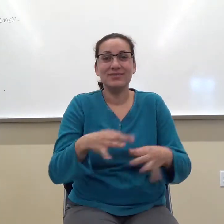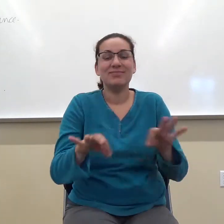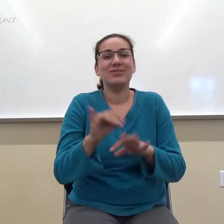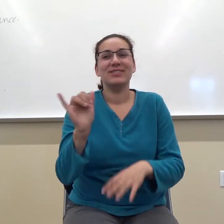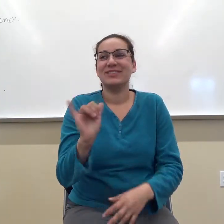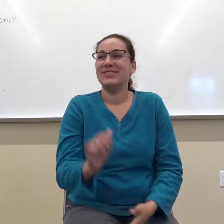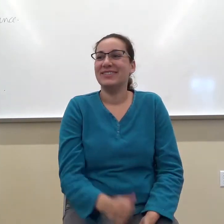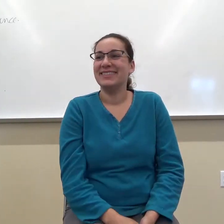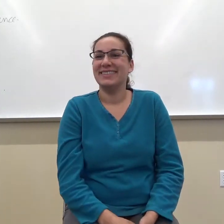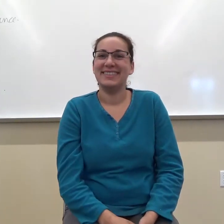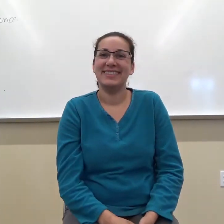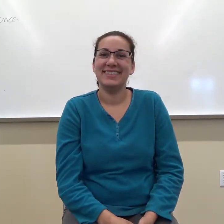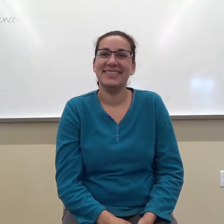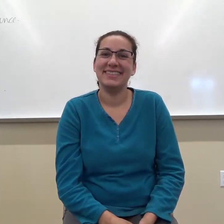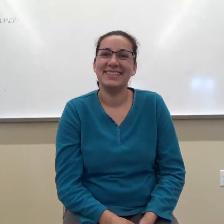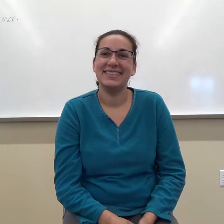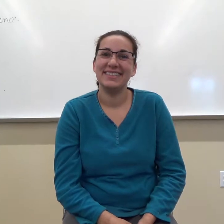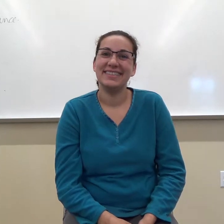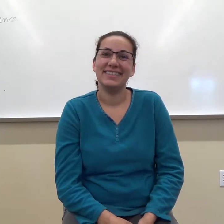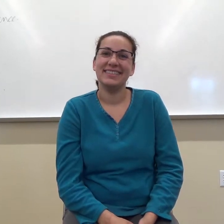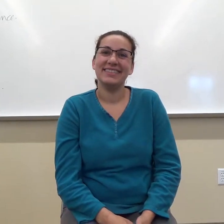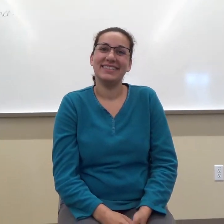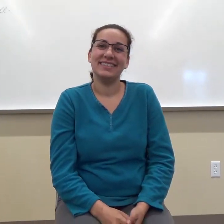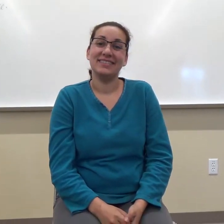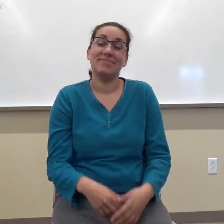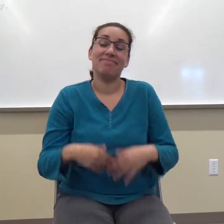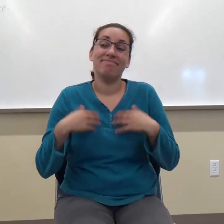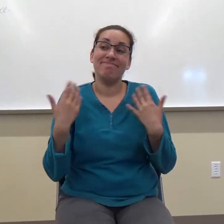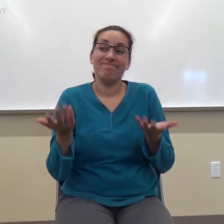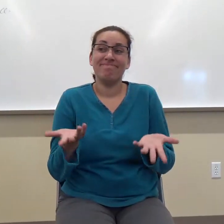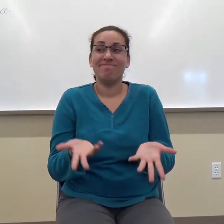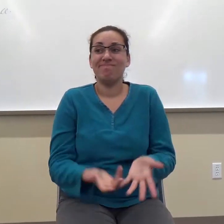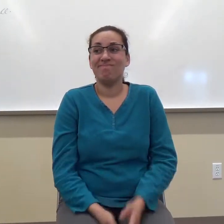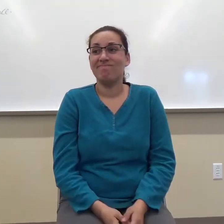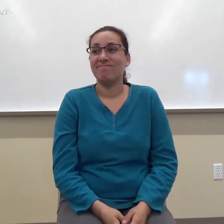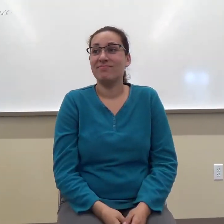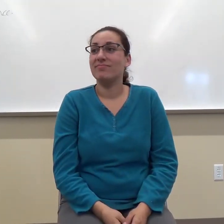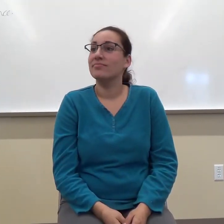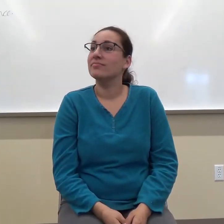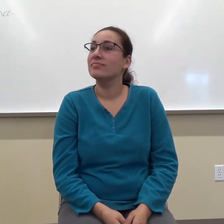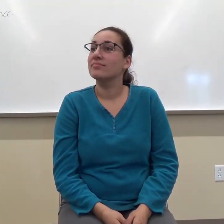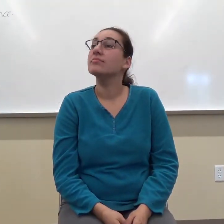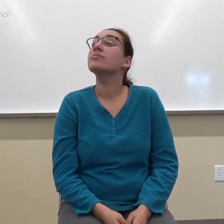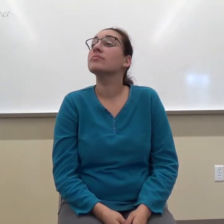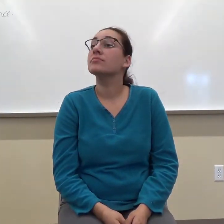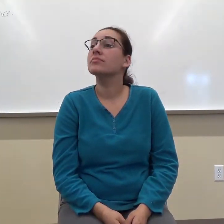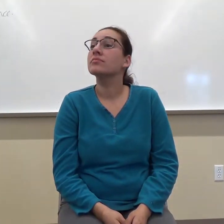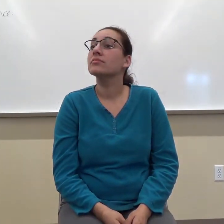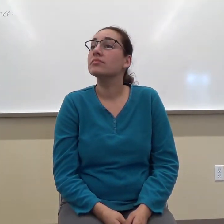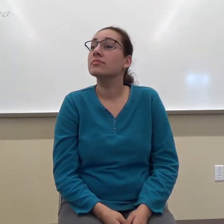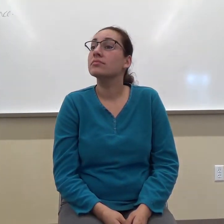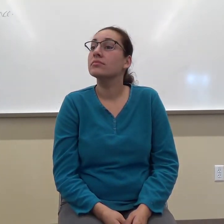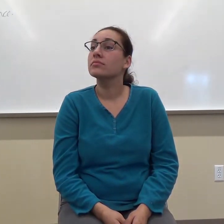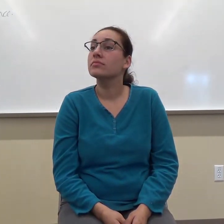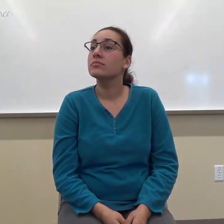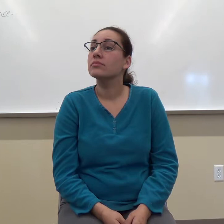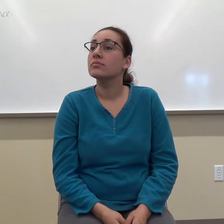up here. So that's why I spread this out into 3 different lessons. I had